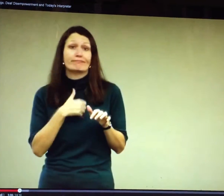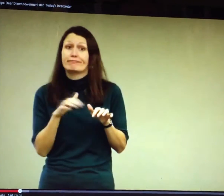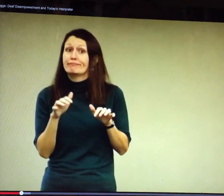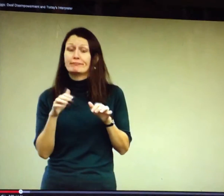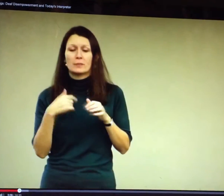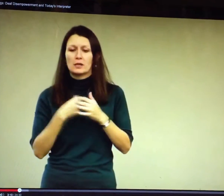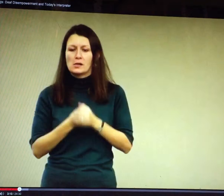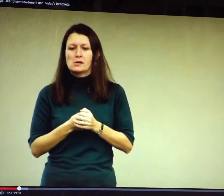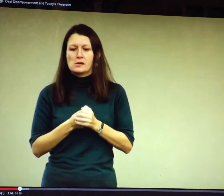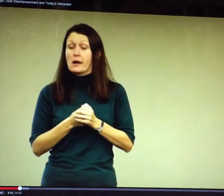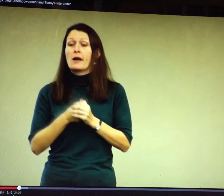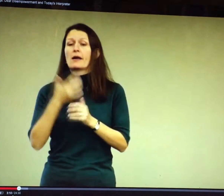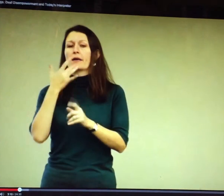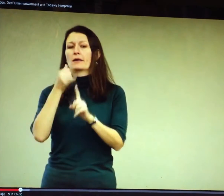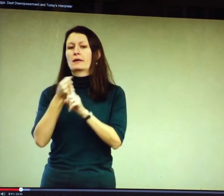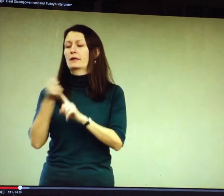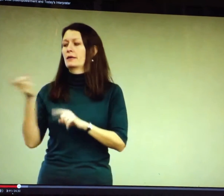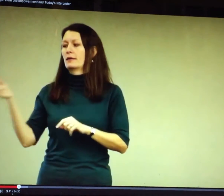And the secretary said, oh, I'm sorry.